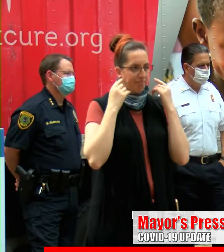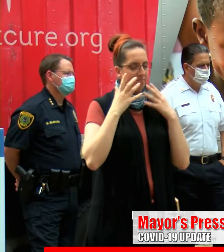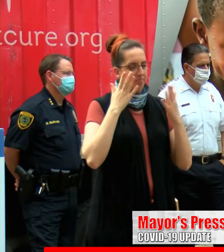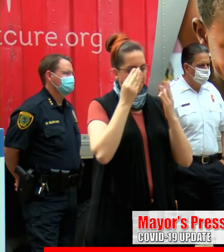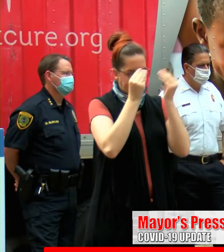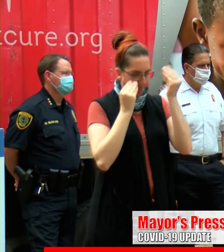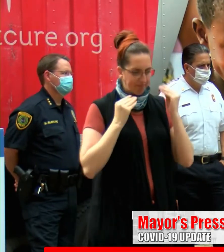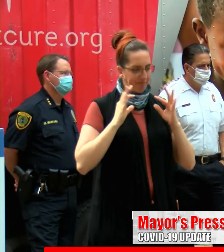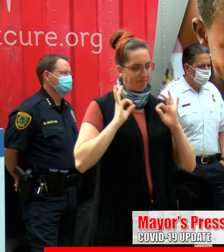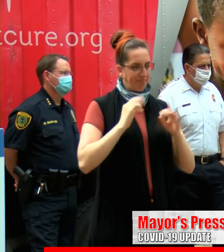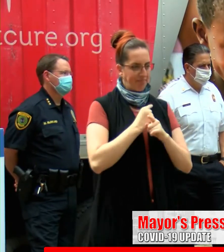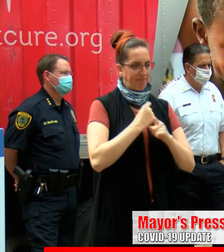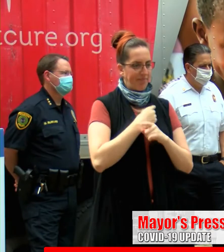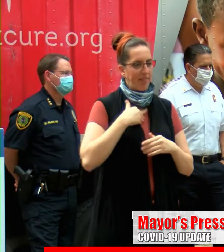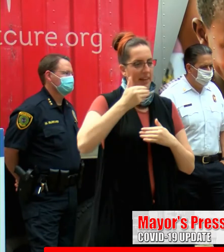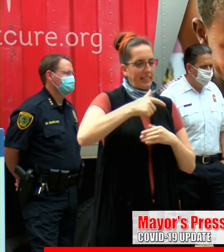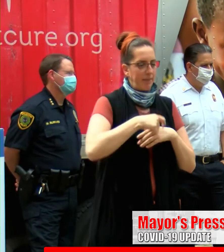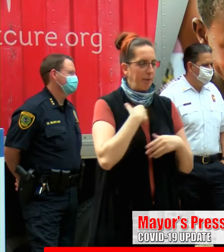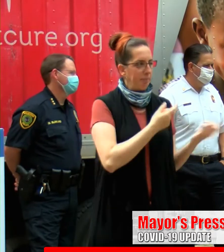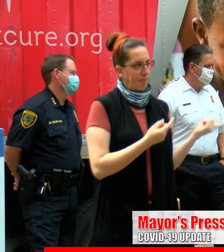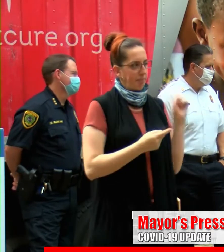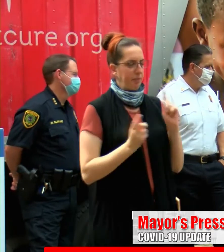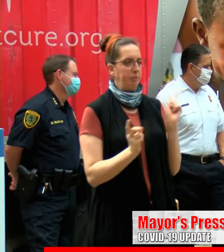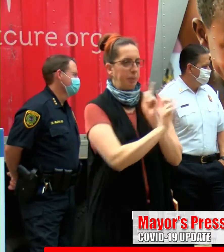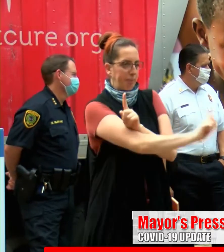presentable in the next segment.